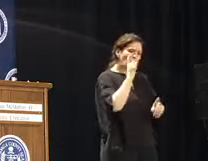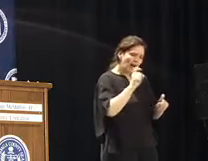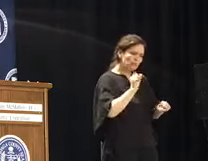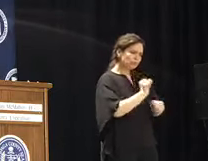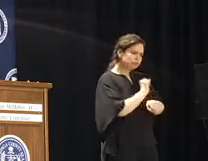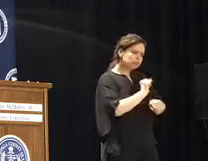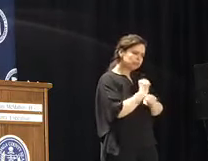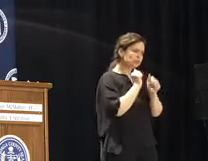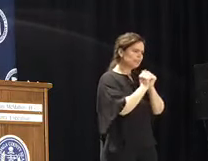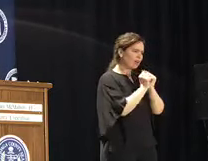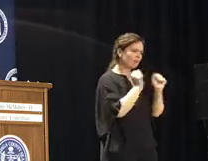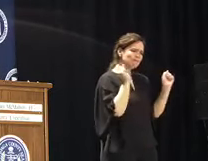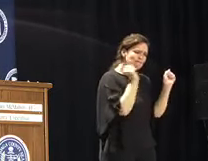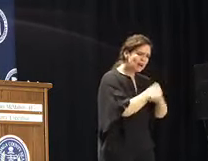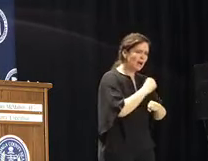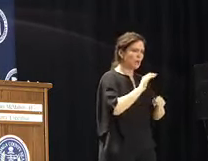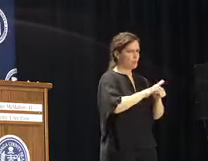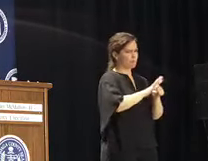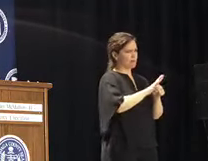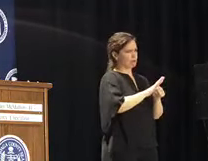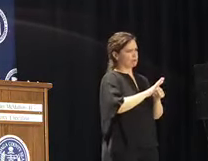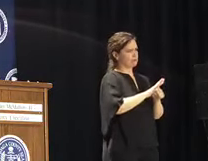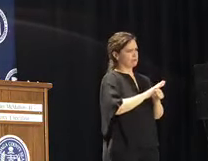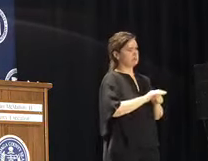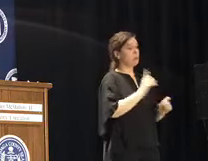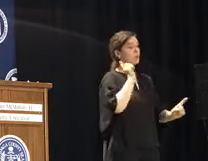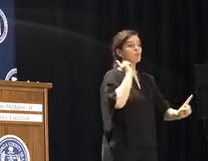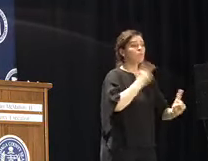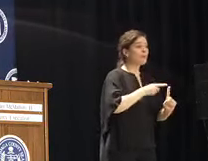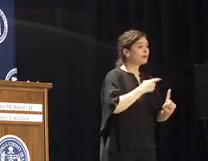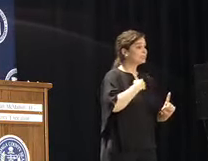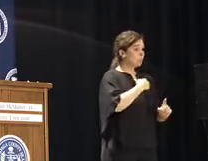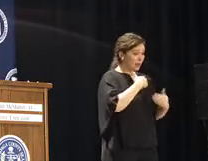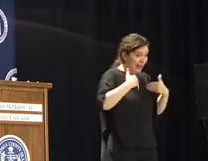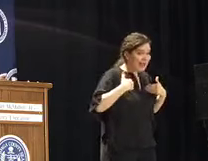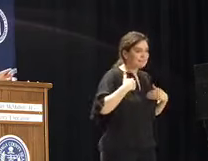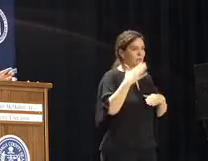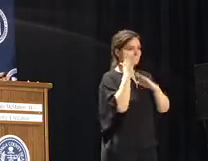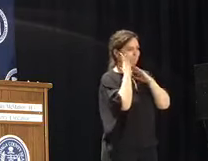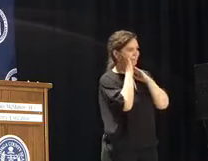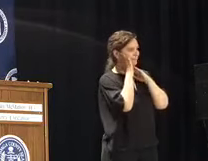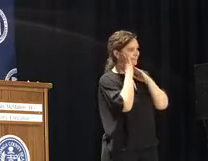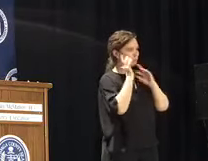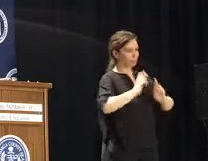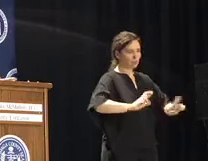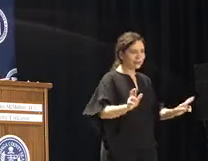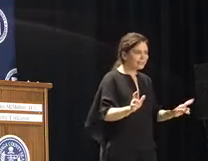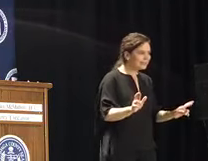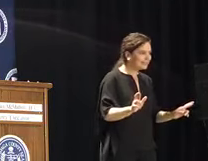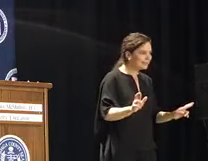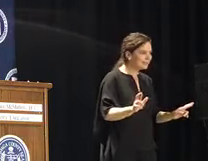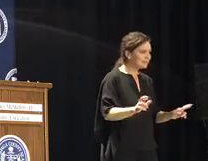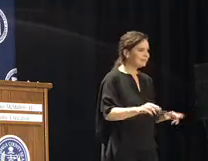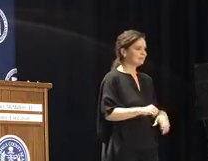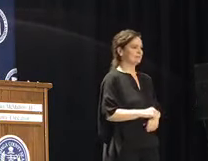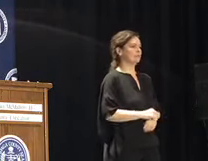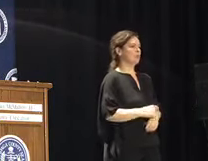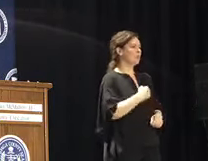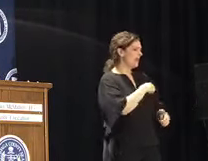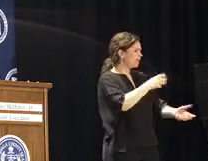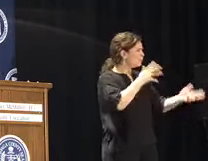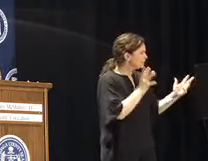But we need to make sure that we have beds available for Central New Yorkers and Northern New Yorkers. So we need to have conversations about what that looks